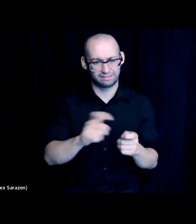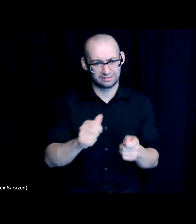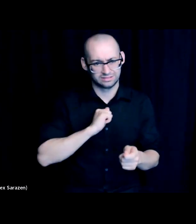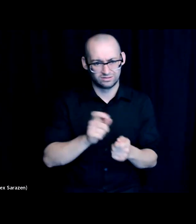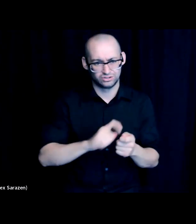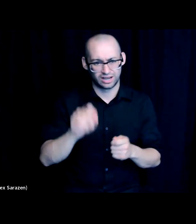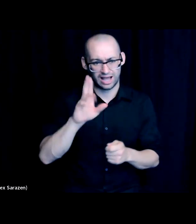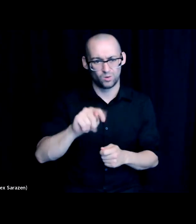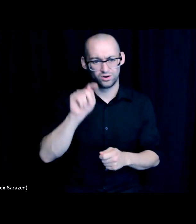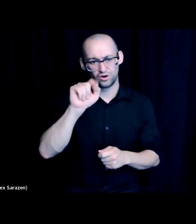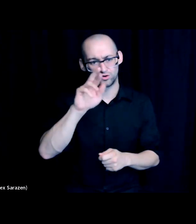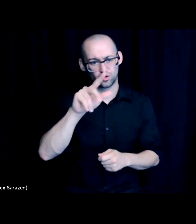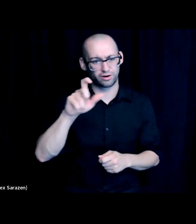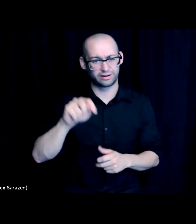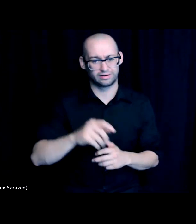I